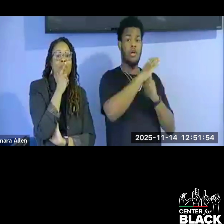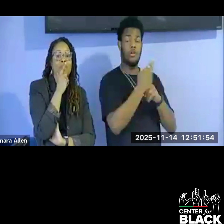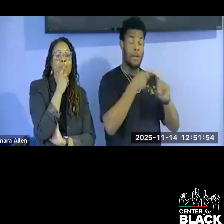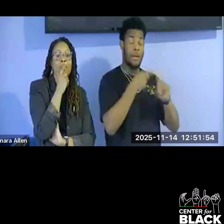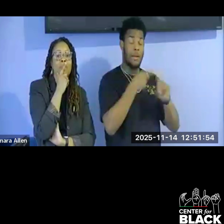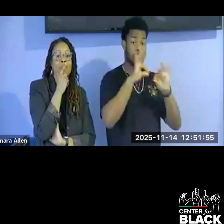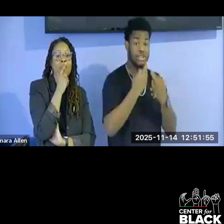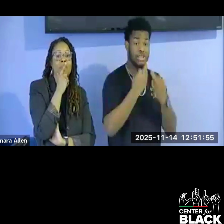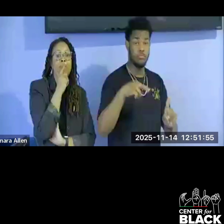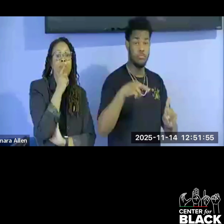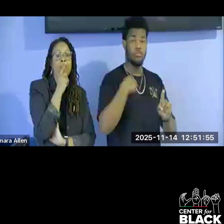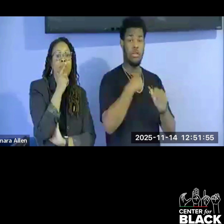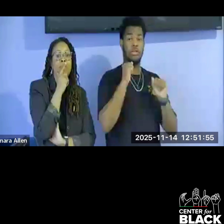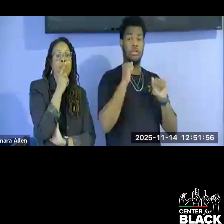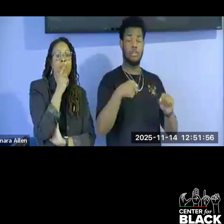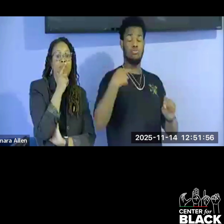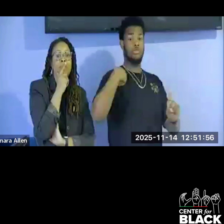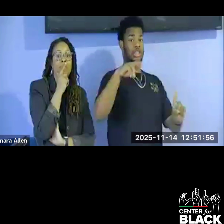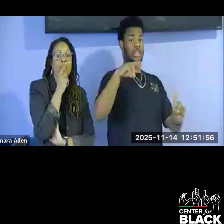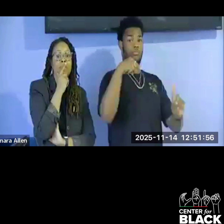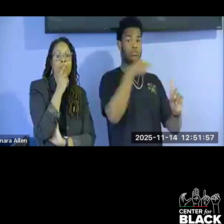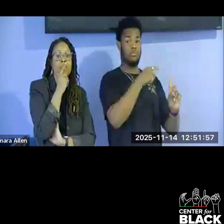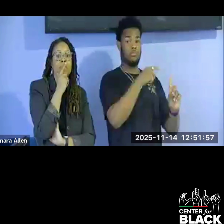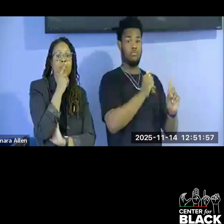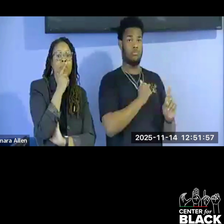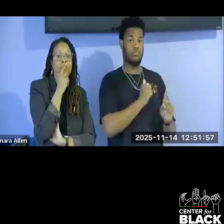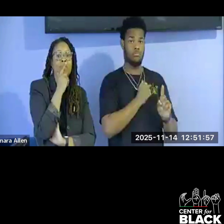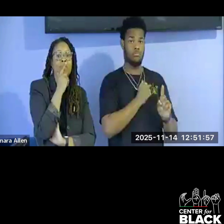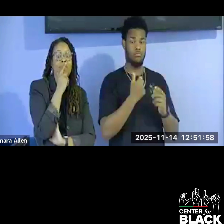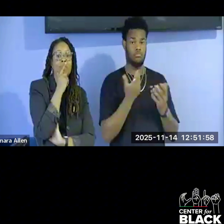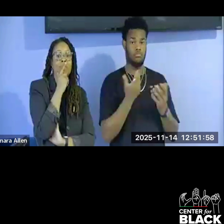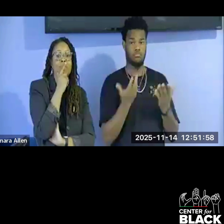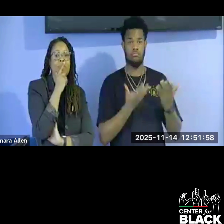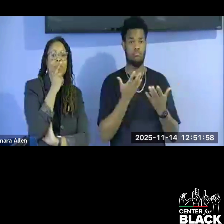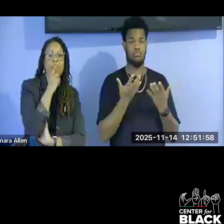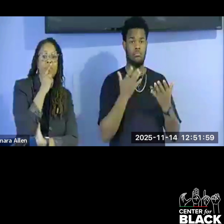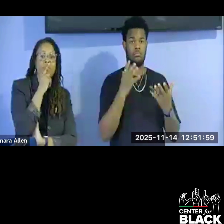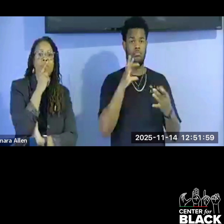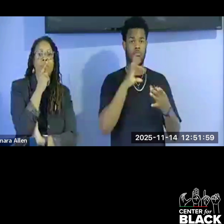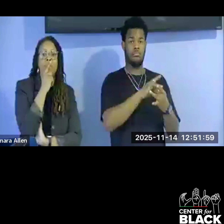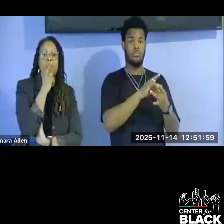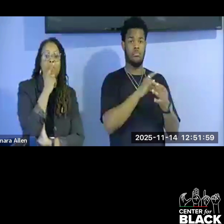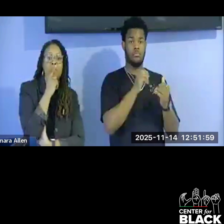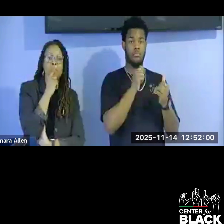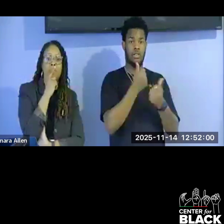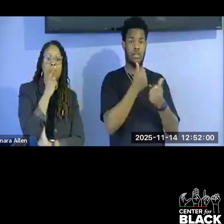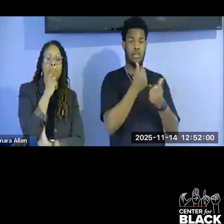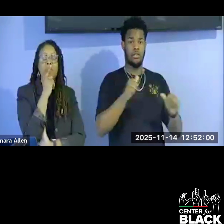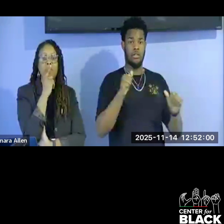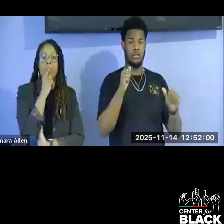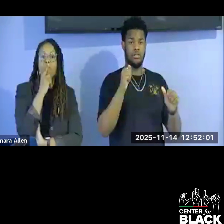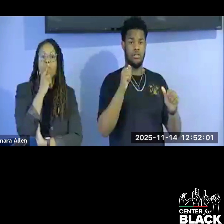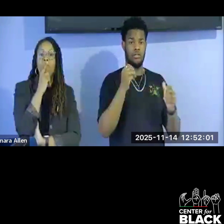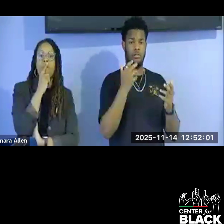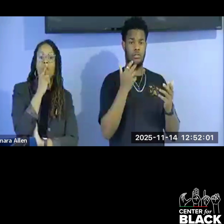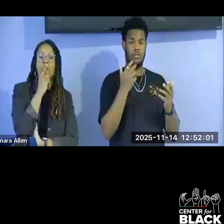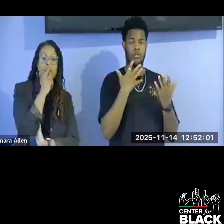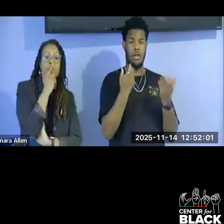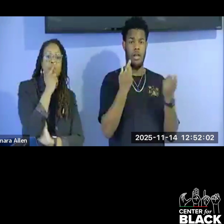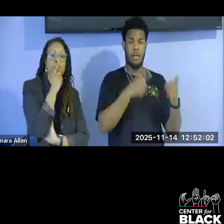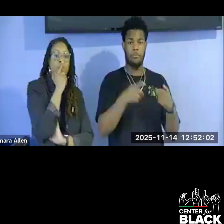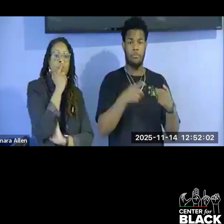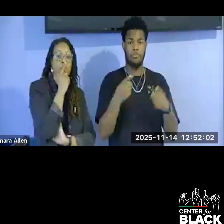students. They come with different experiences navigating their religious